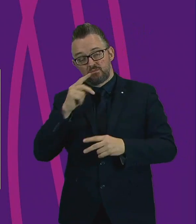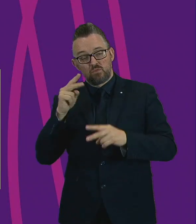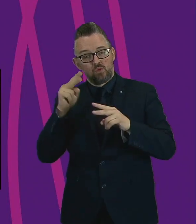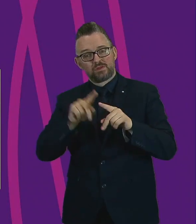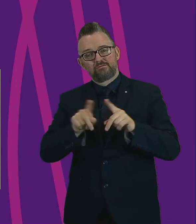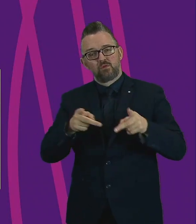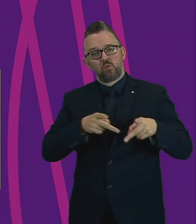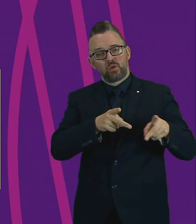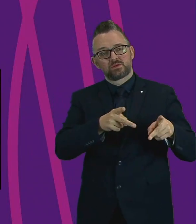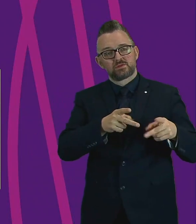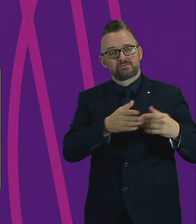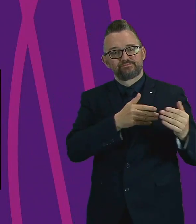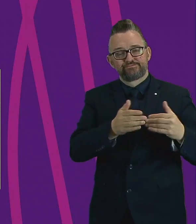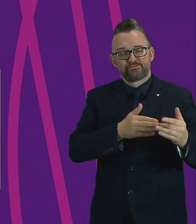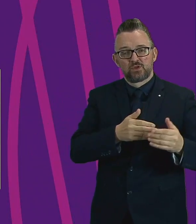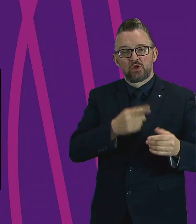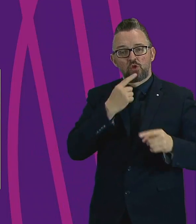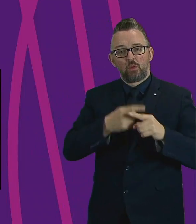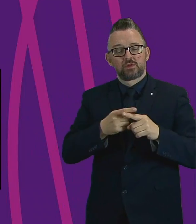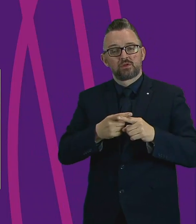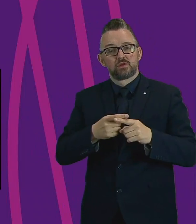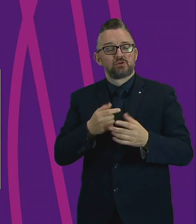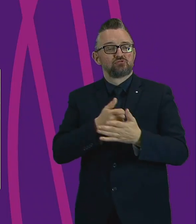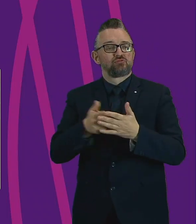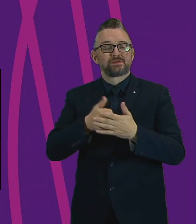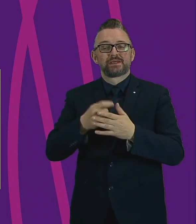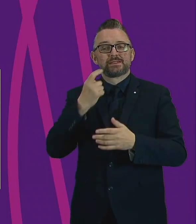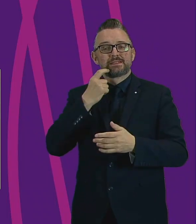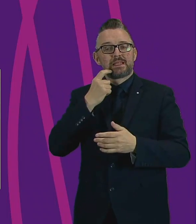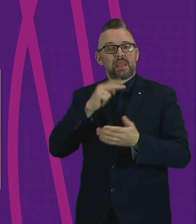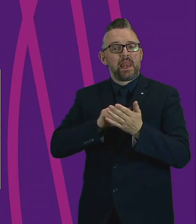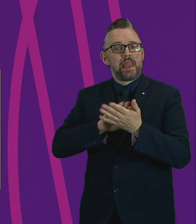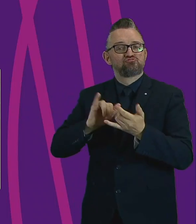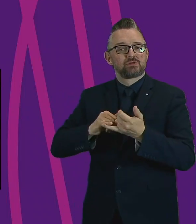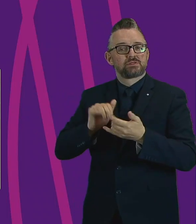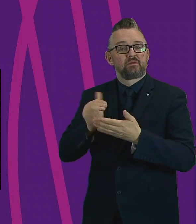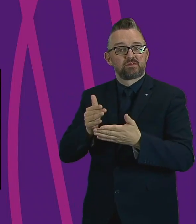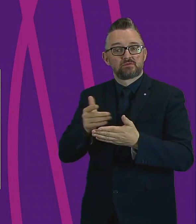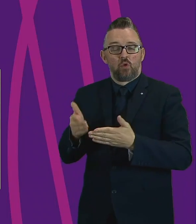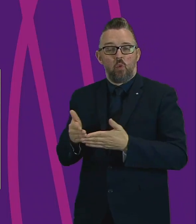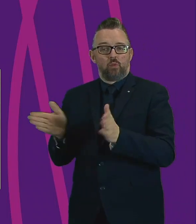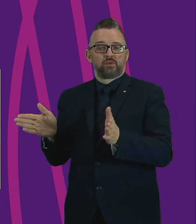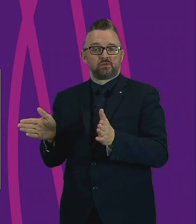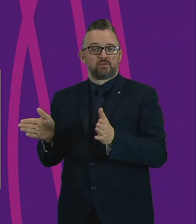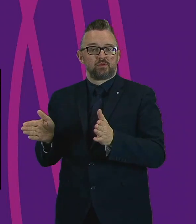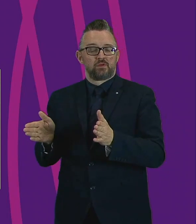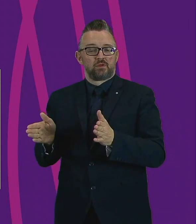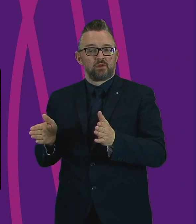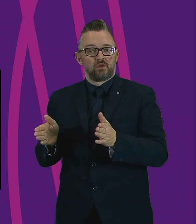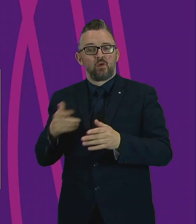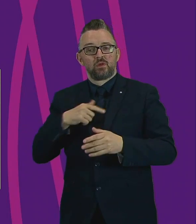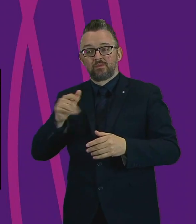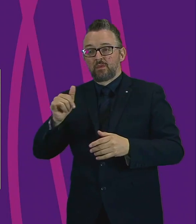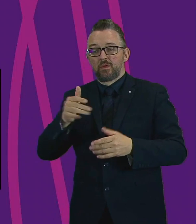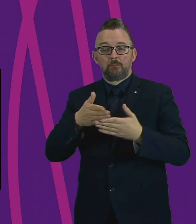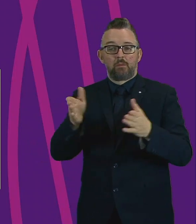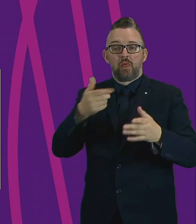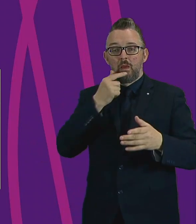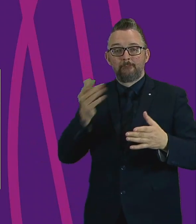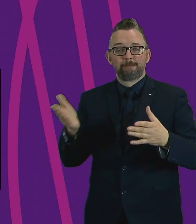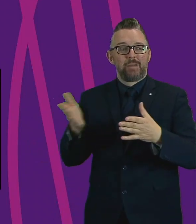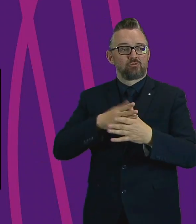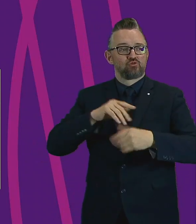as others have mentioned, reopening of routine NHS dental services, with a chance to monitor responses and for the public to return to a greater level